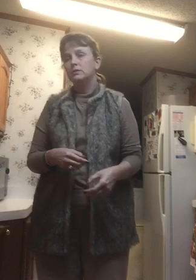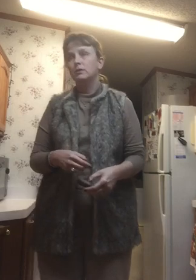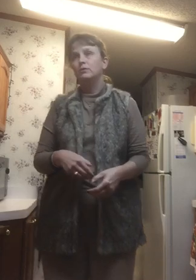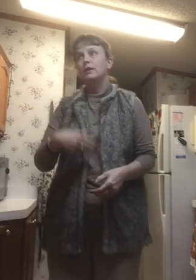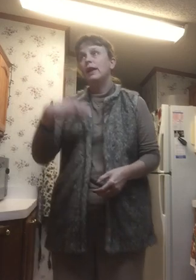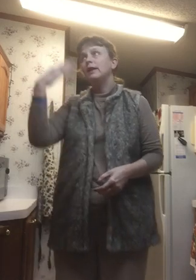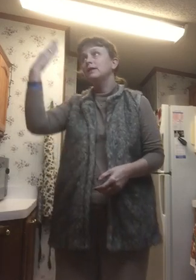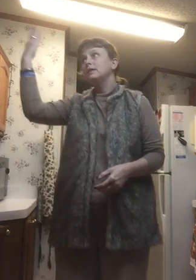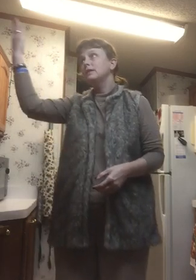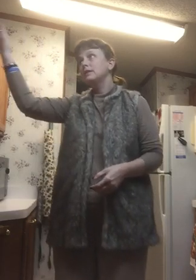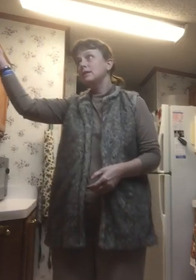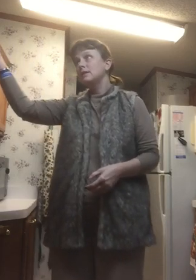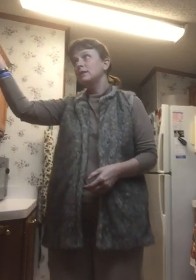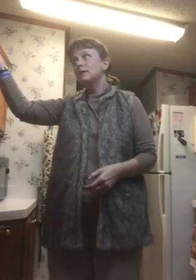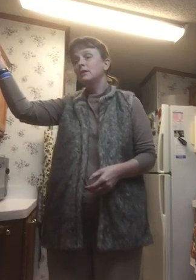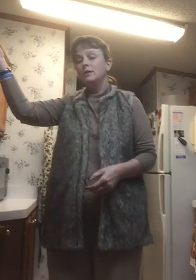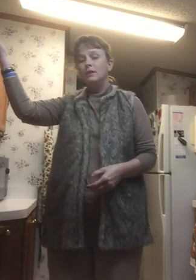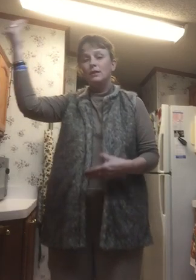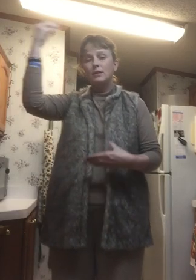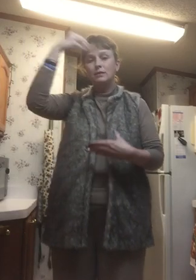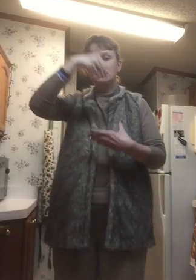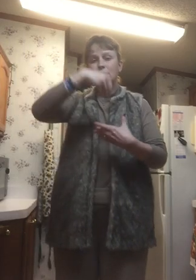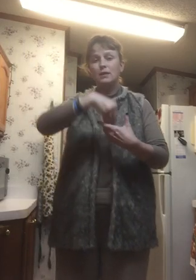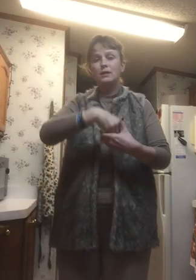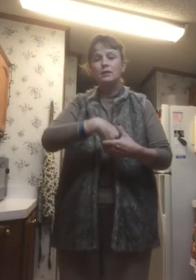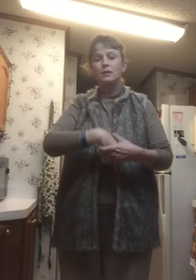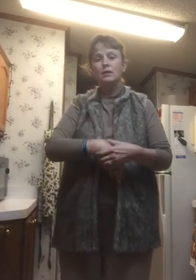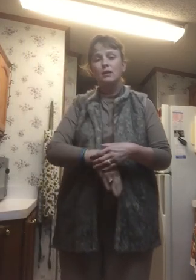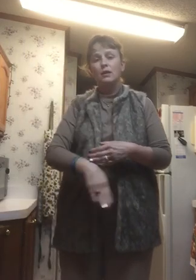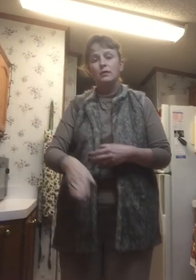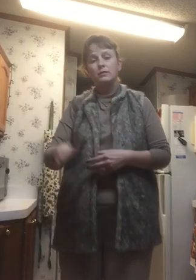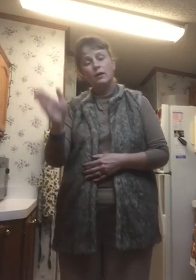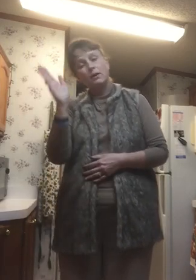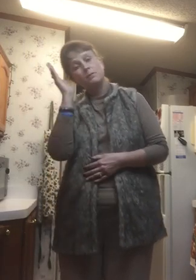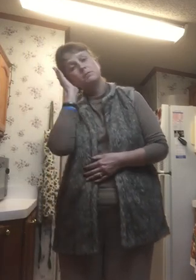So that he is in the